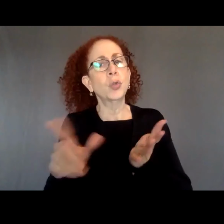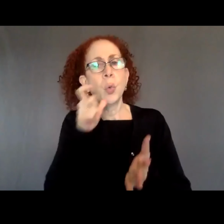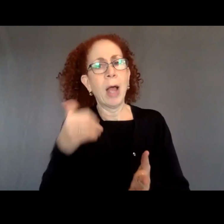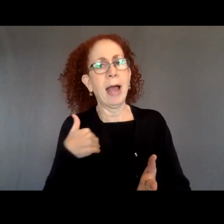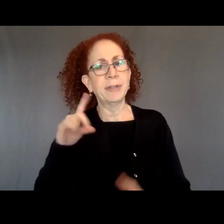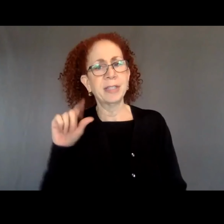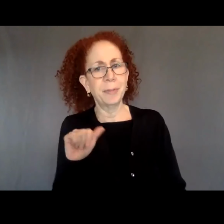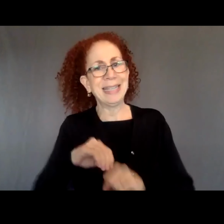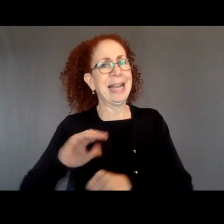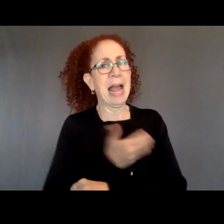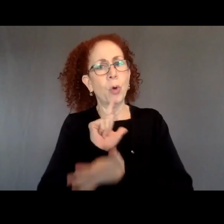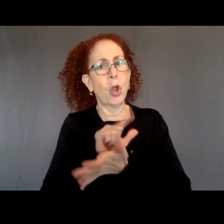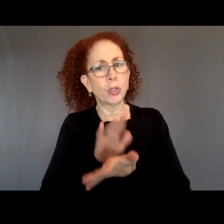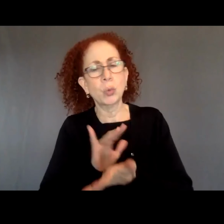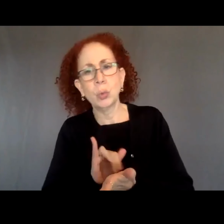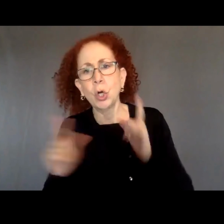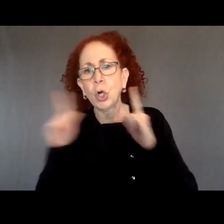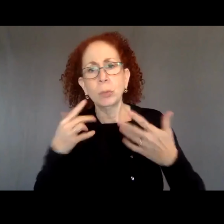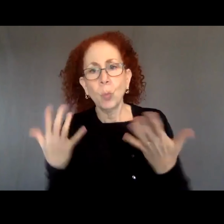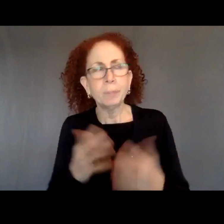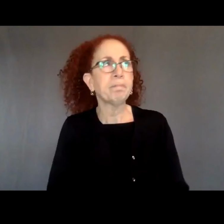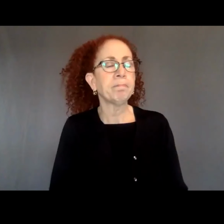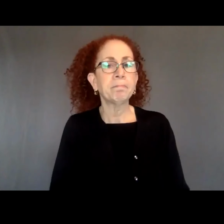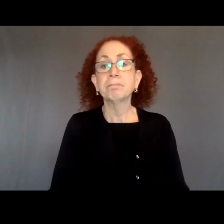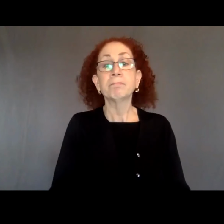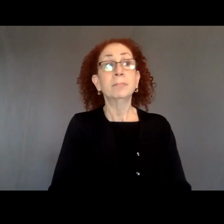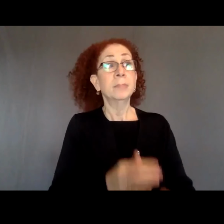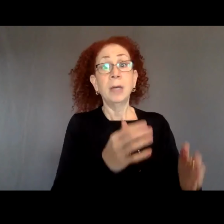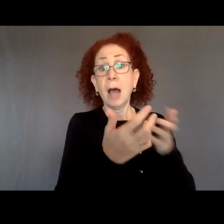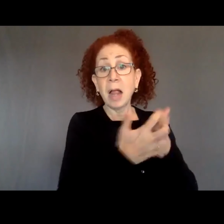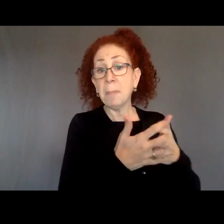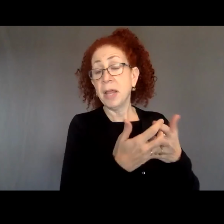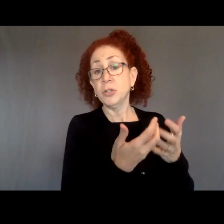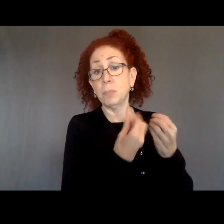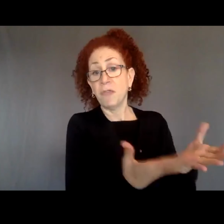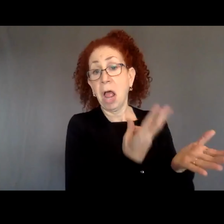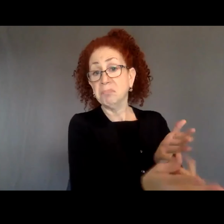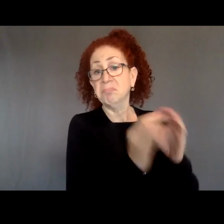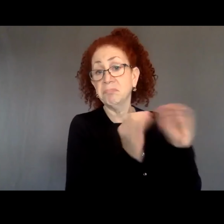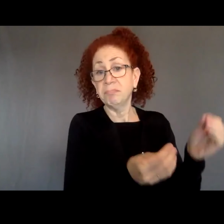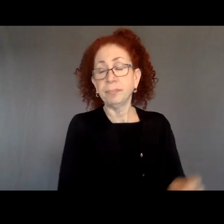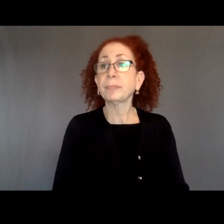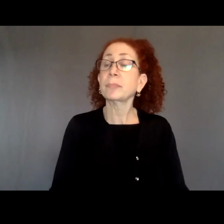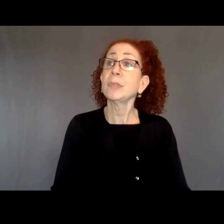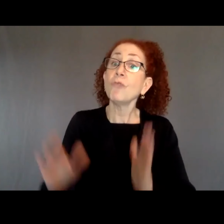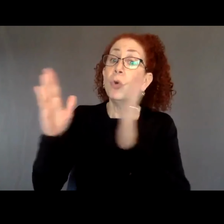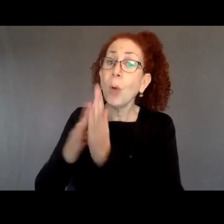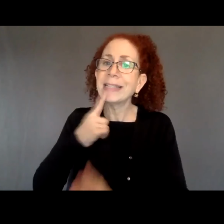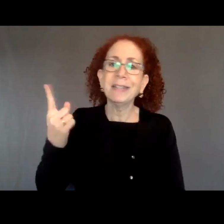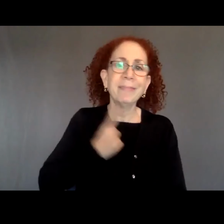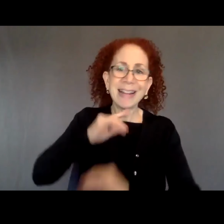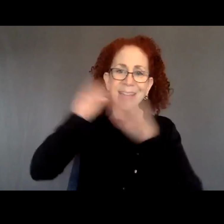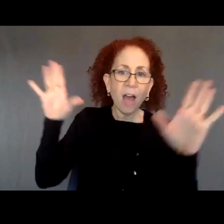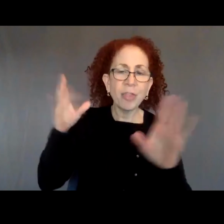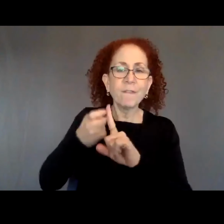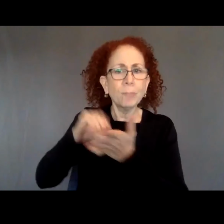our law school, ranging from failure to be accommodated to not even hearing back from our Student Disability